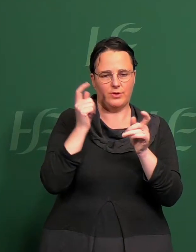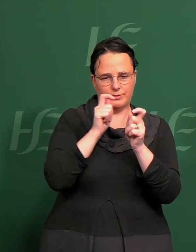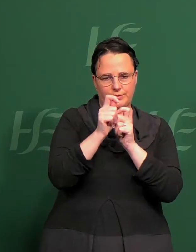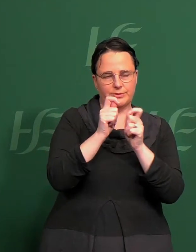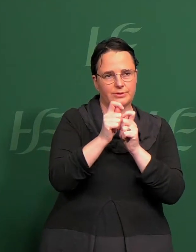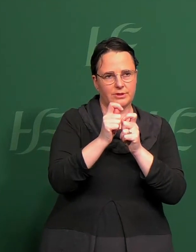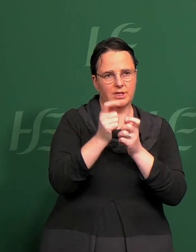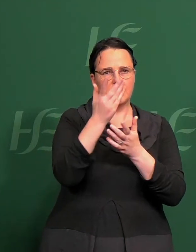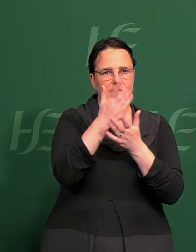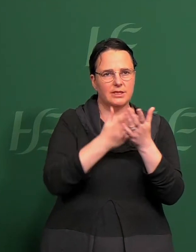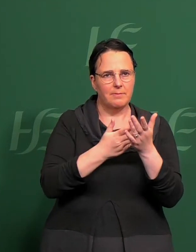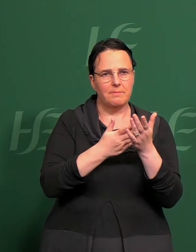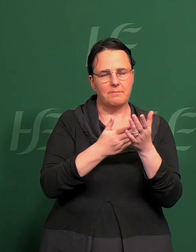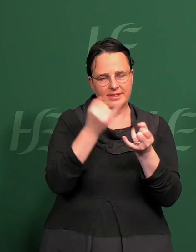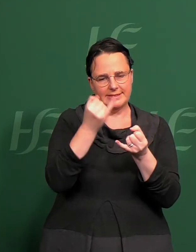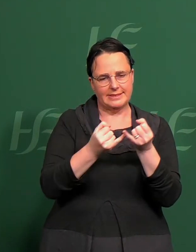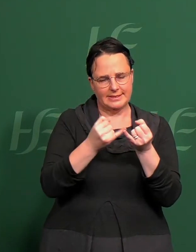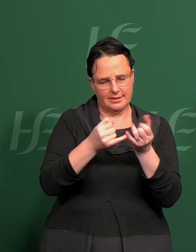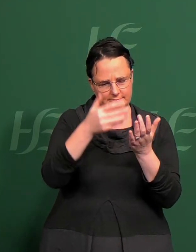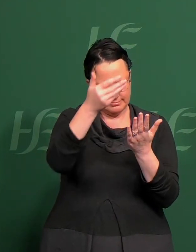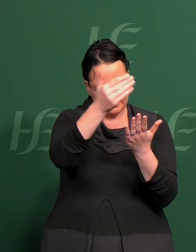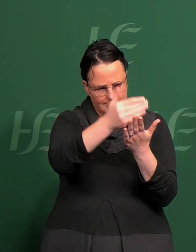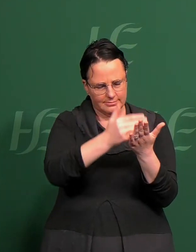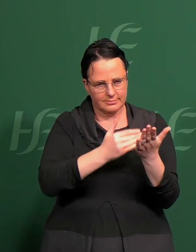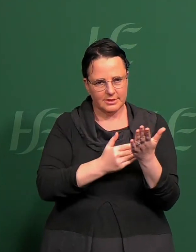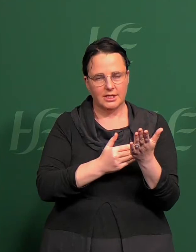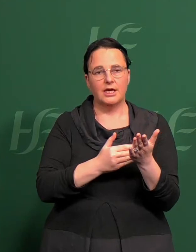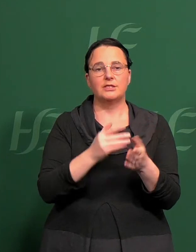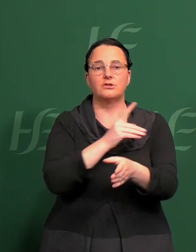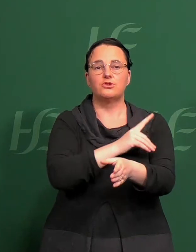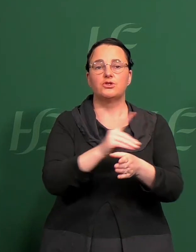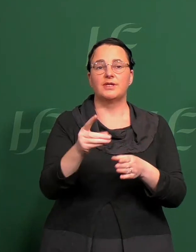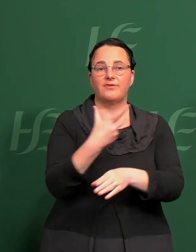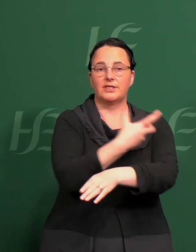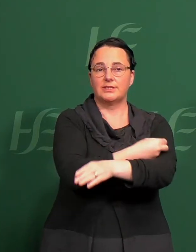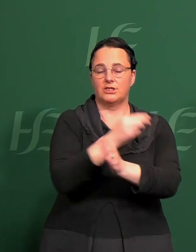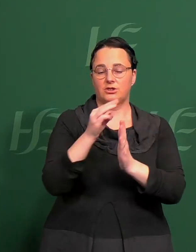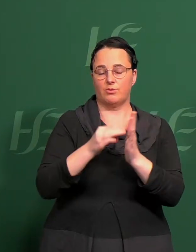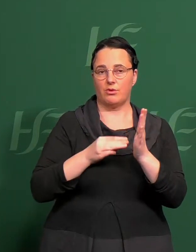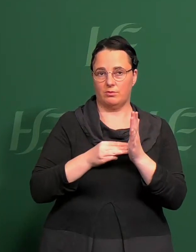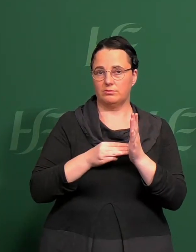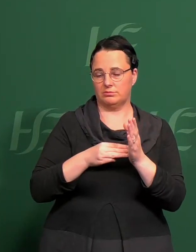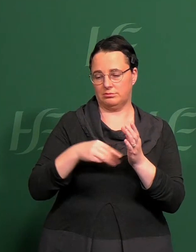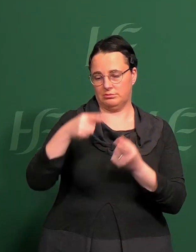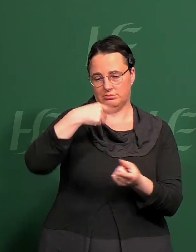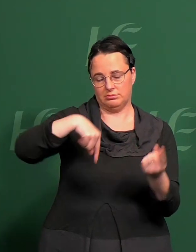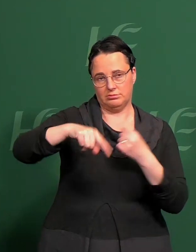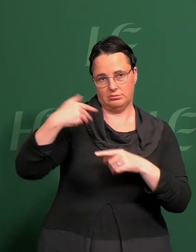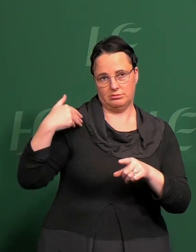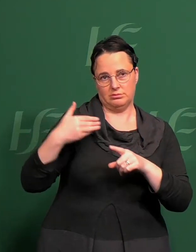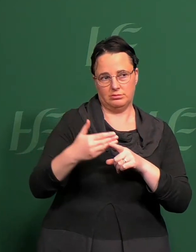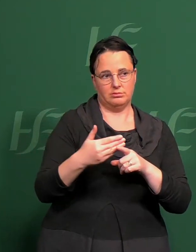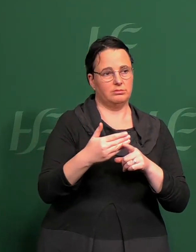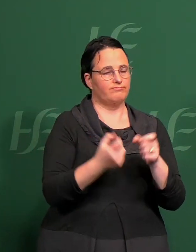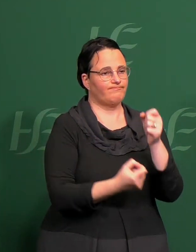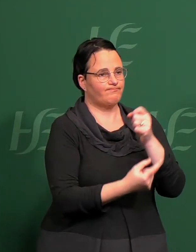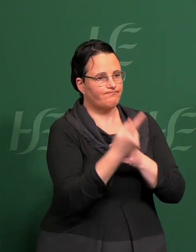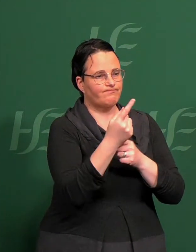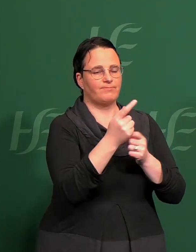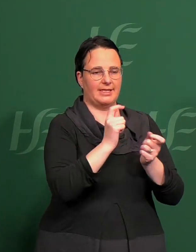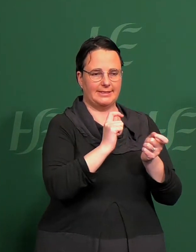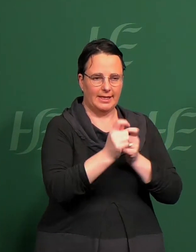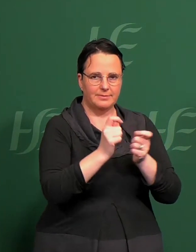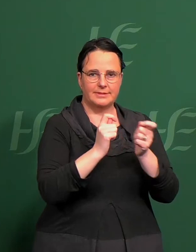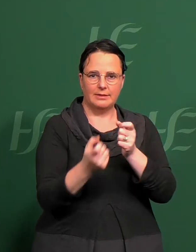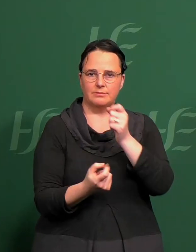go through some level of detail in the plan, just throughout the vaccination programme, we've adapted to all scenarios that have been set out in